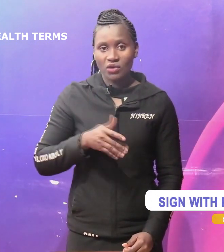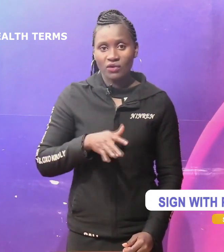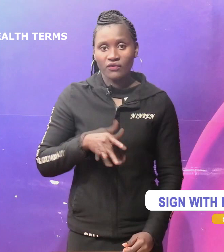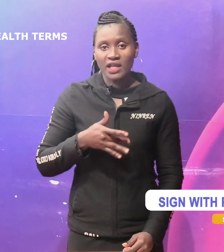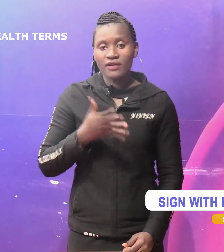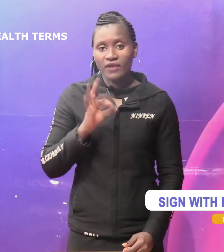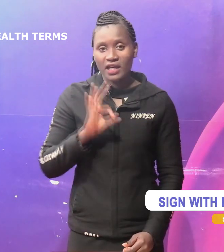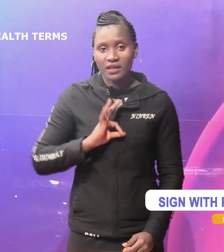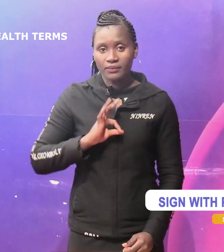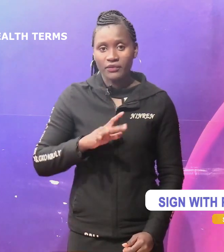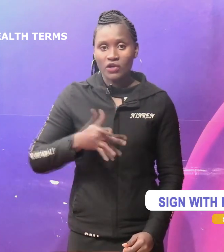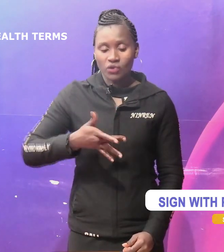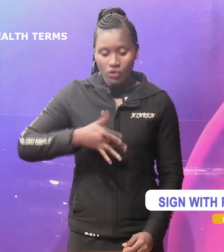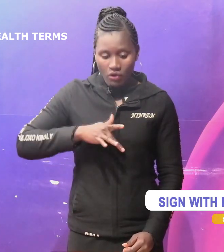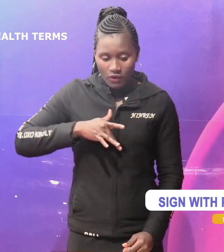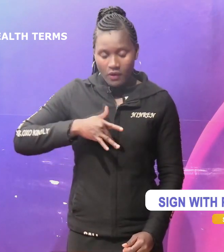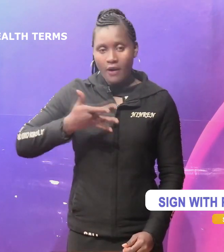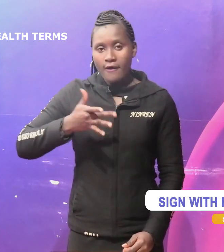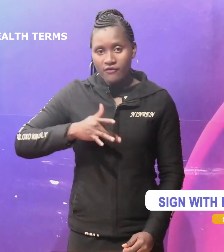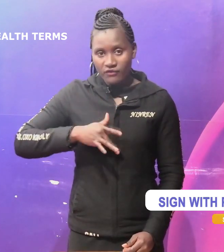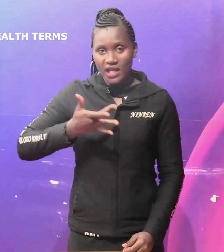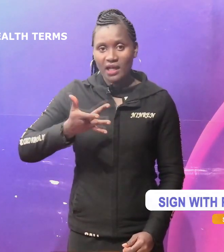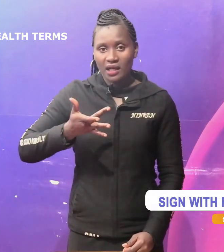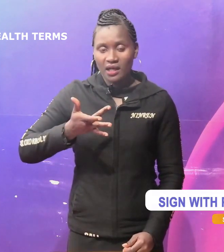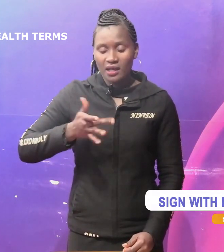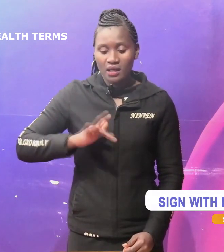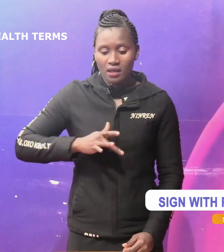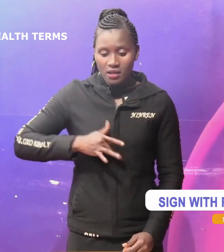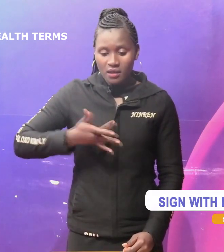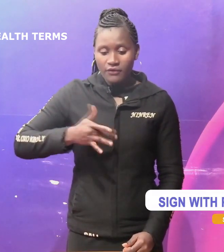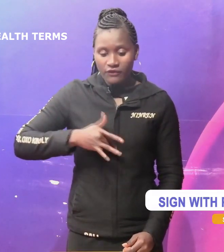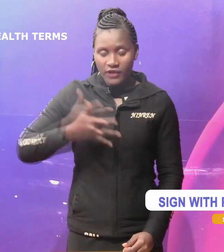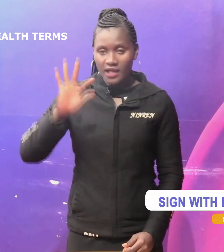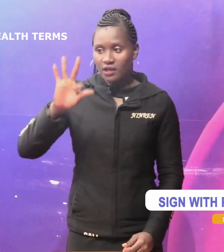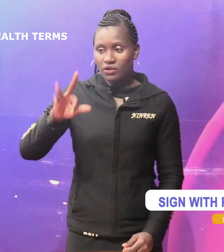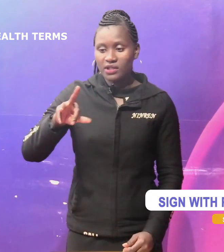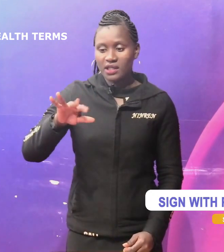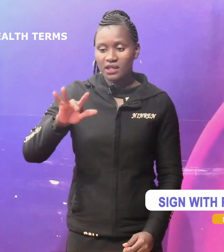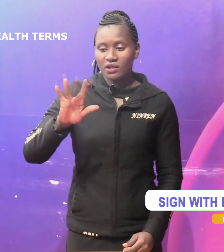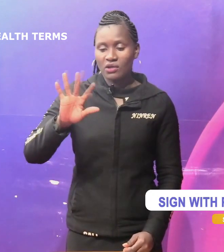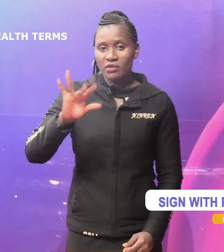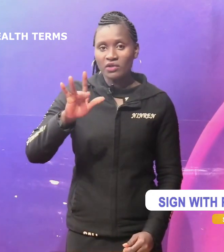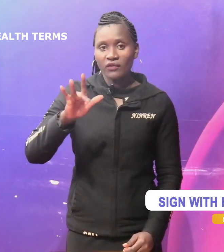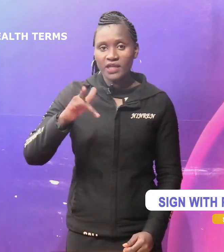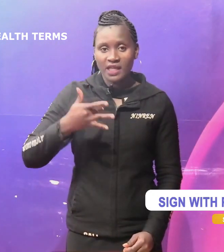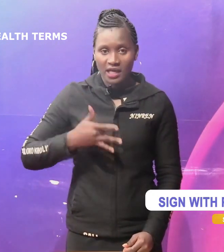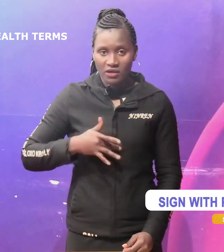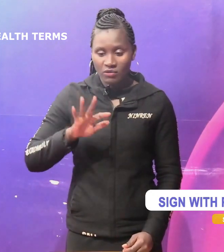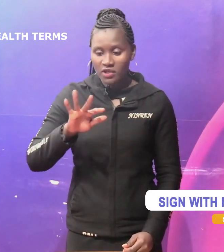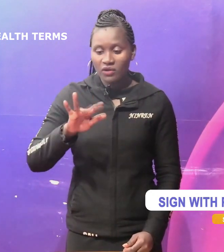feeling fine. So feel. Feel using your middle finger, and